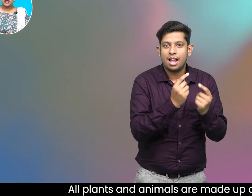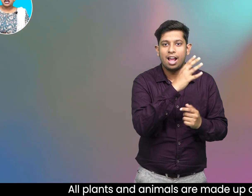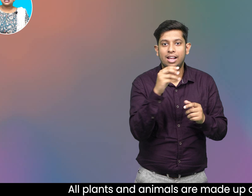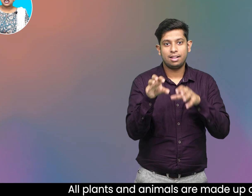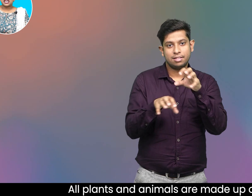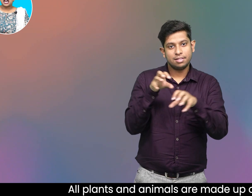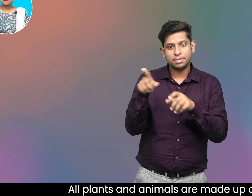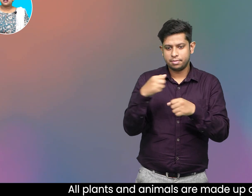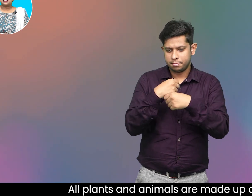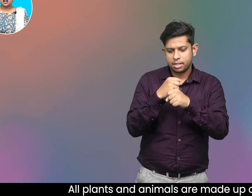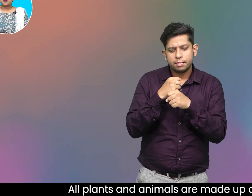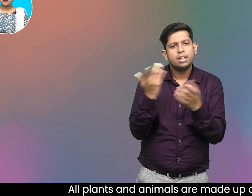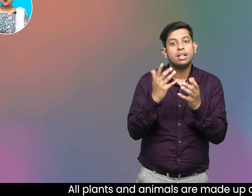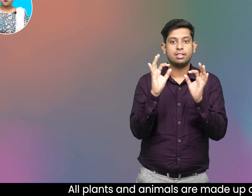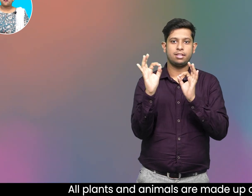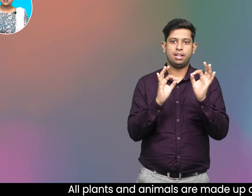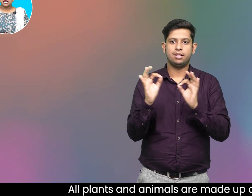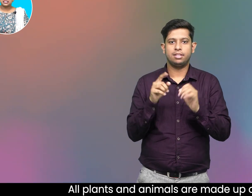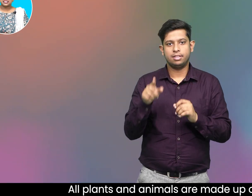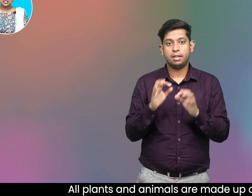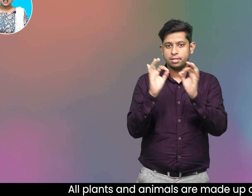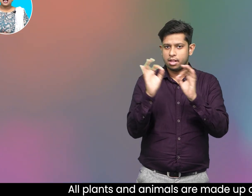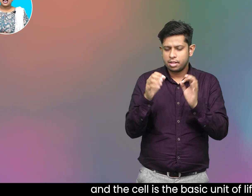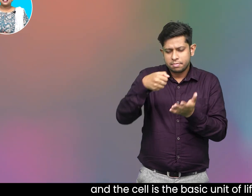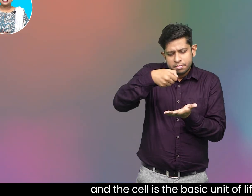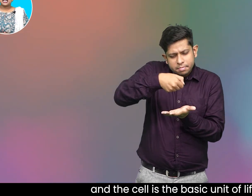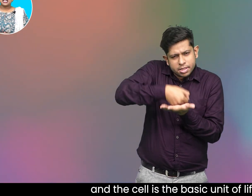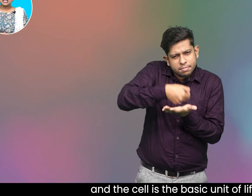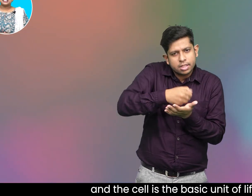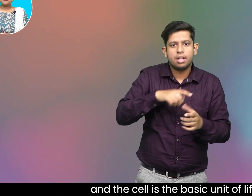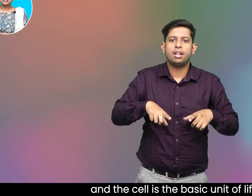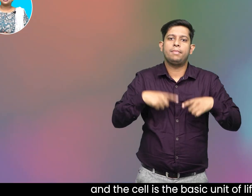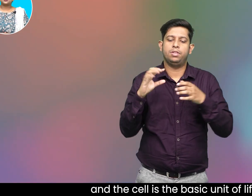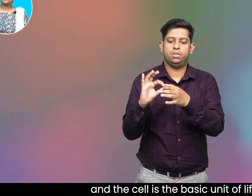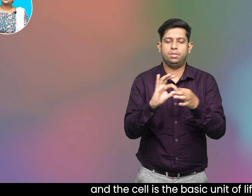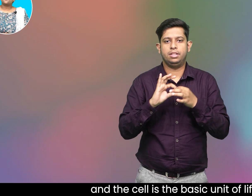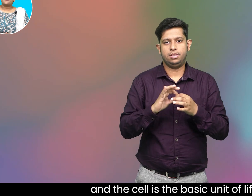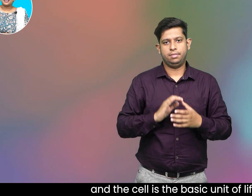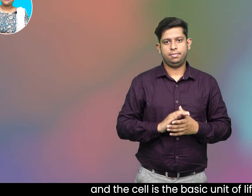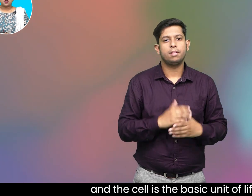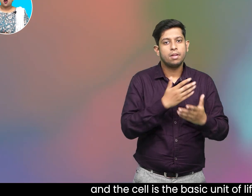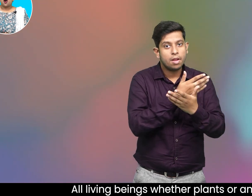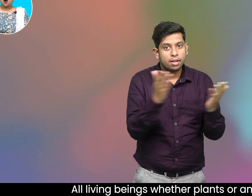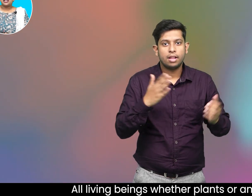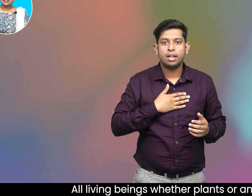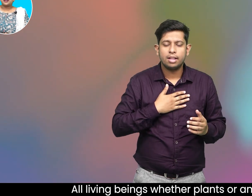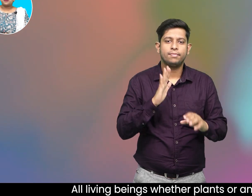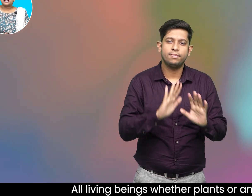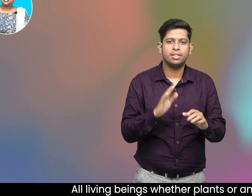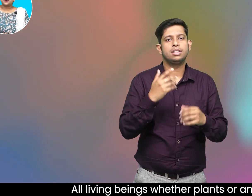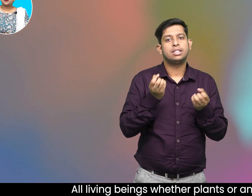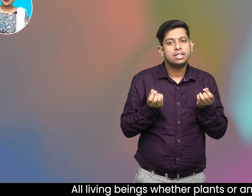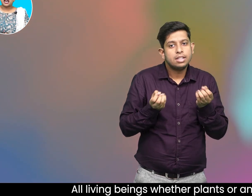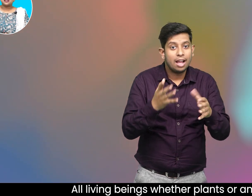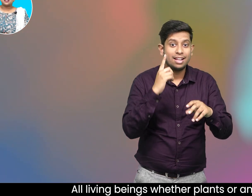All plants and animals are made up of cells, and the cell is the basic unit of life. All living